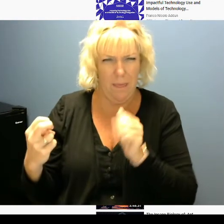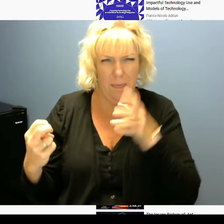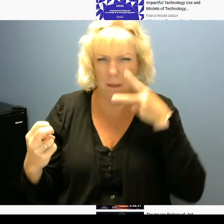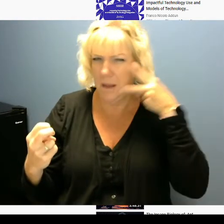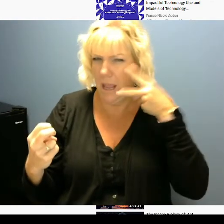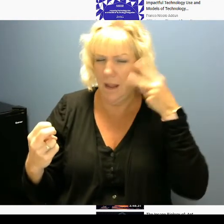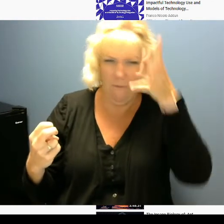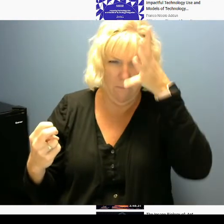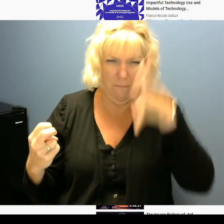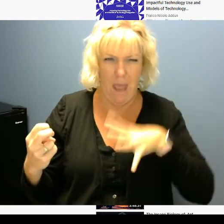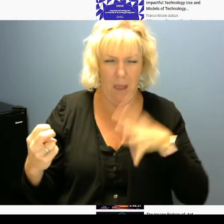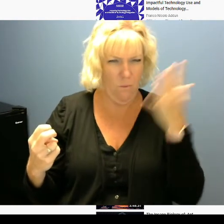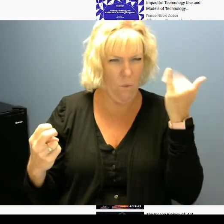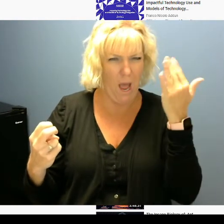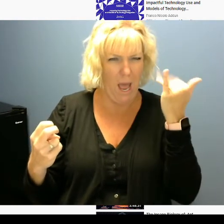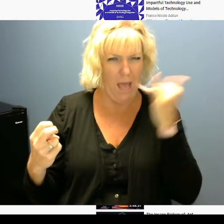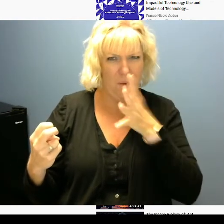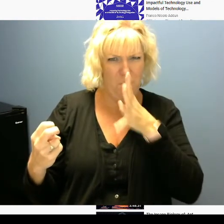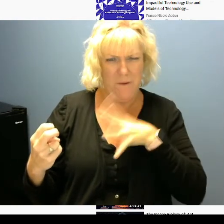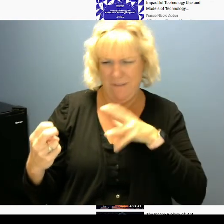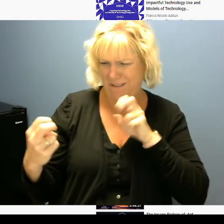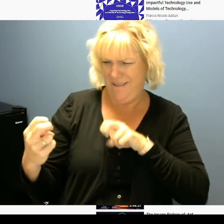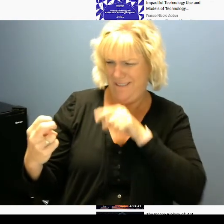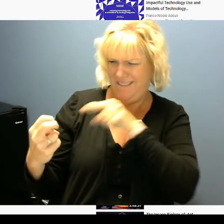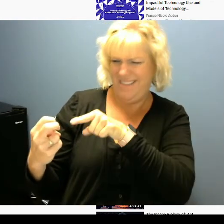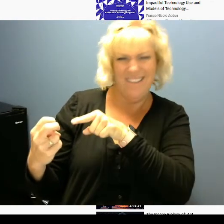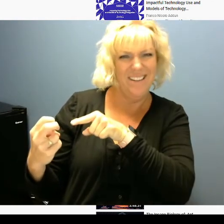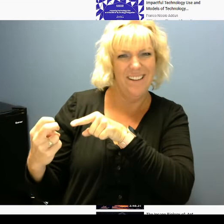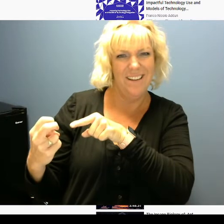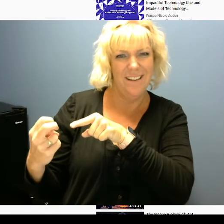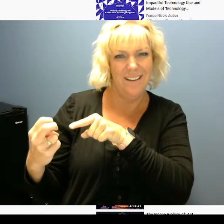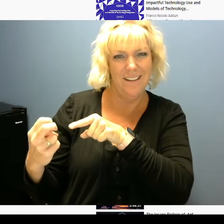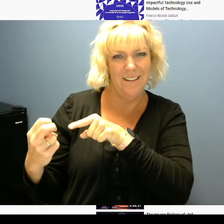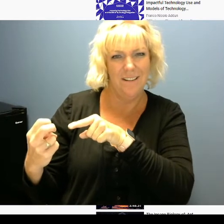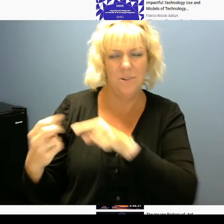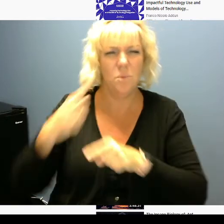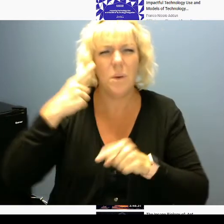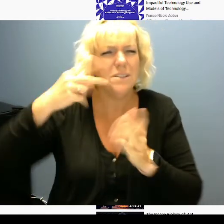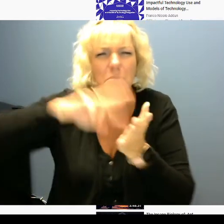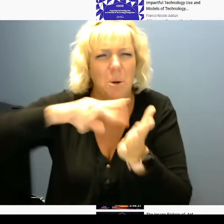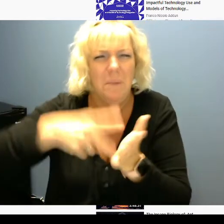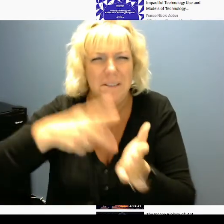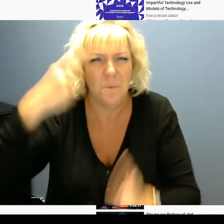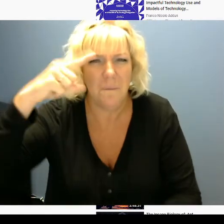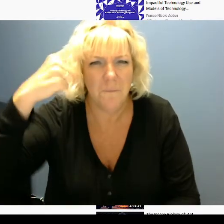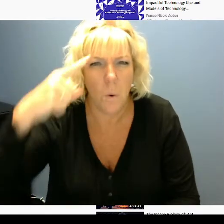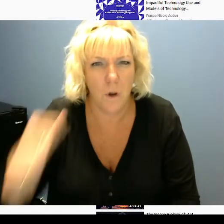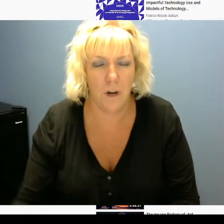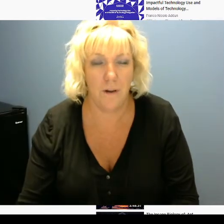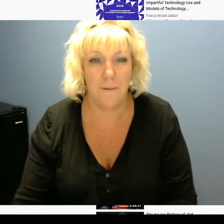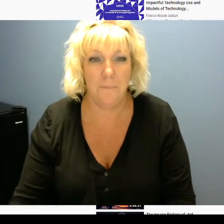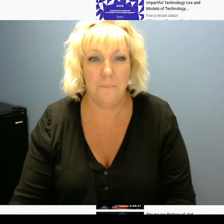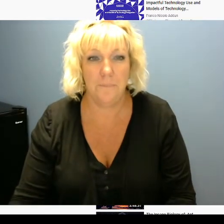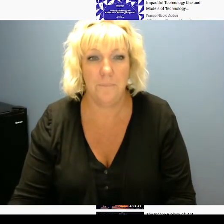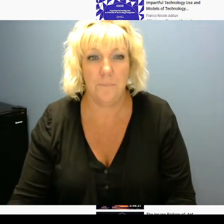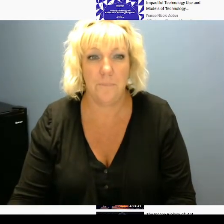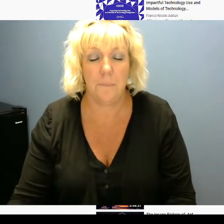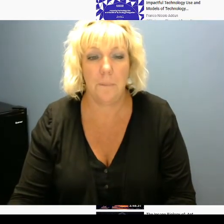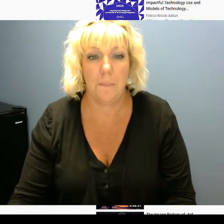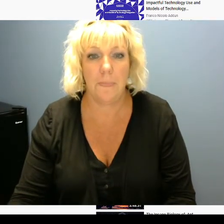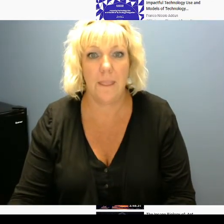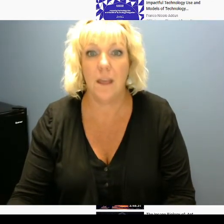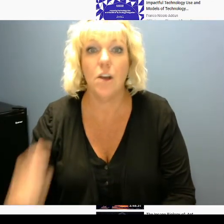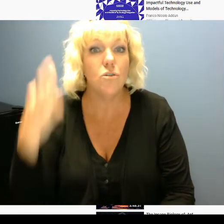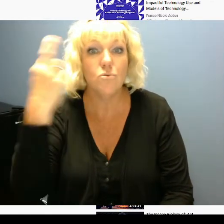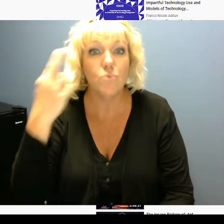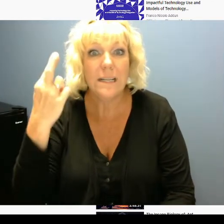back to that first question I asked you about, like, why? What's the purpose of these images? And the purpose of all of these images is advertising.